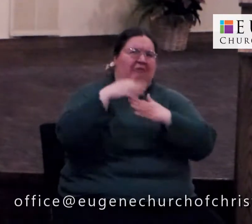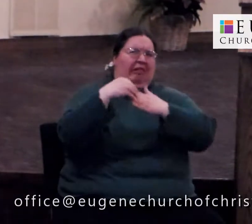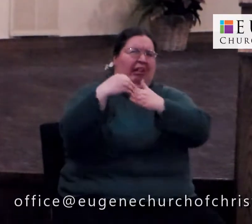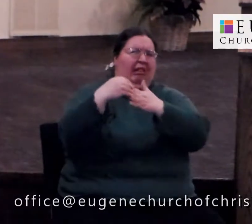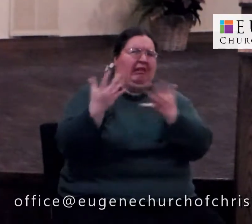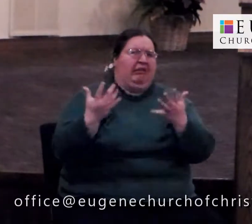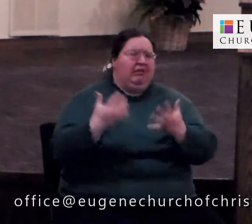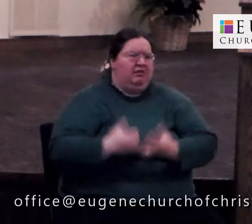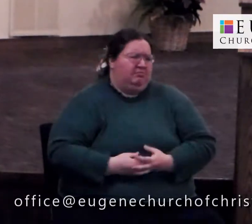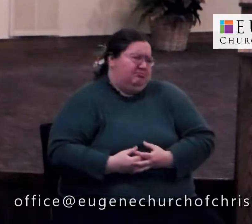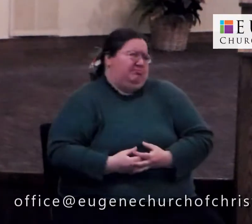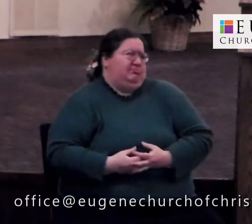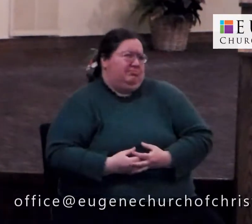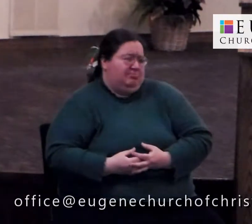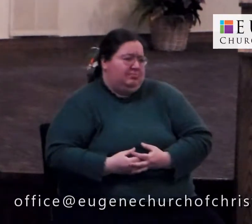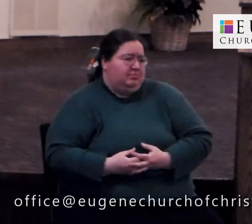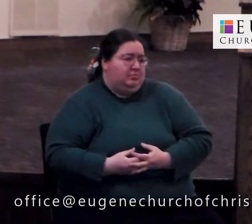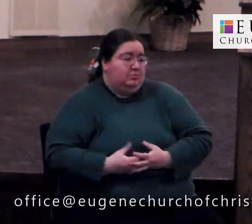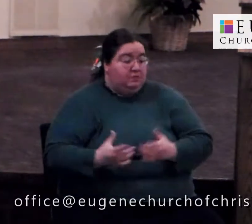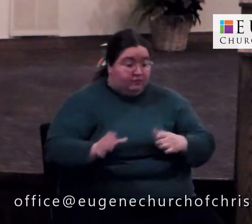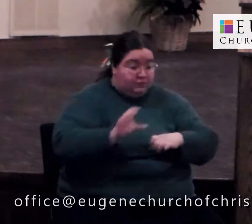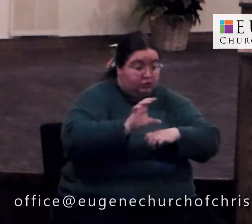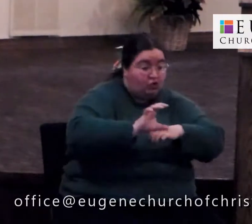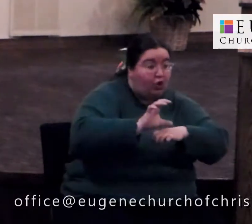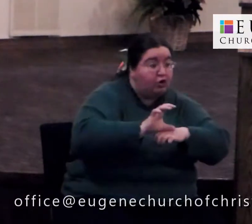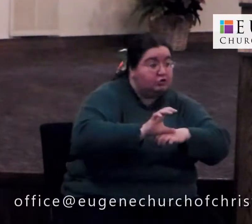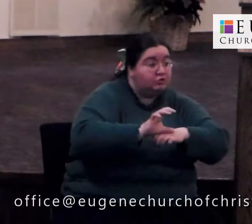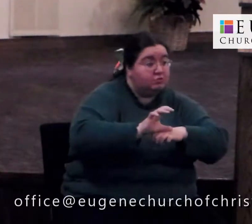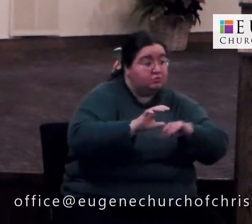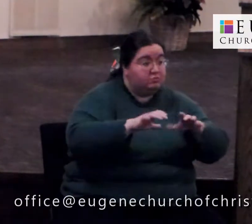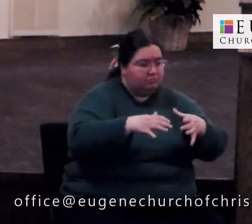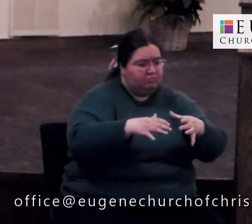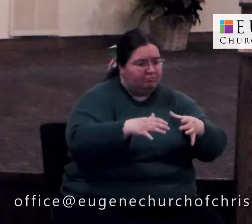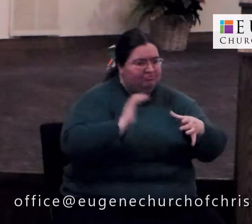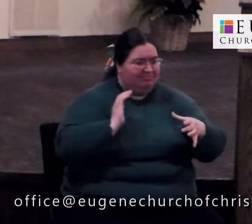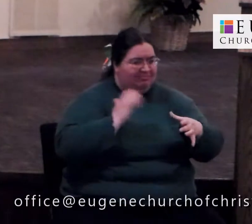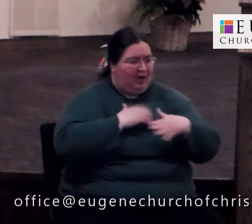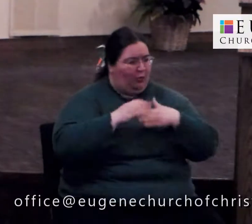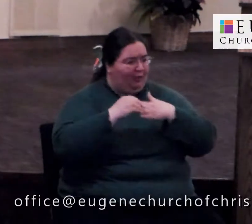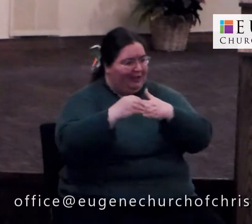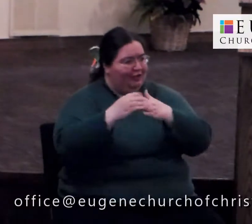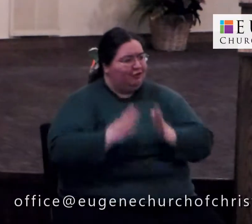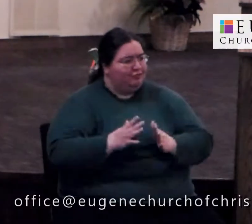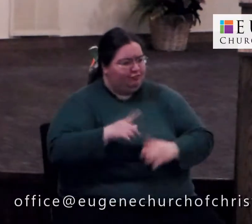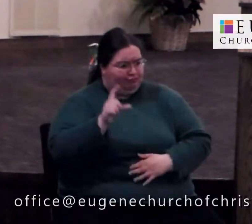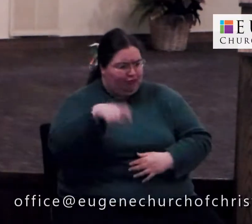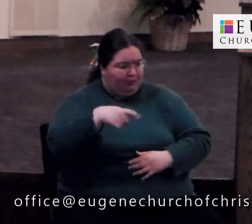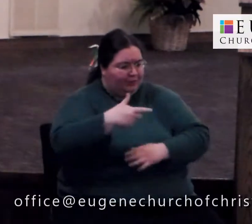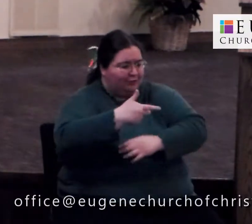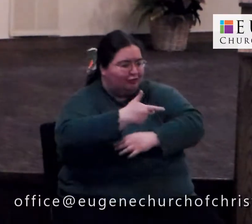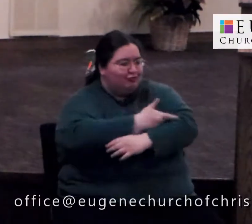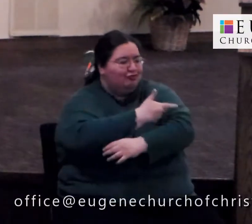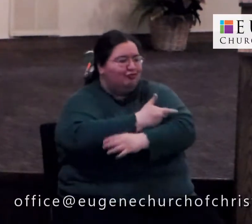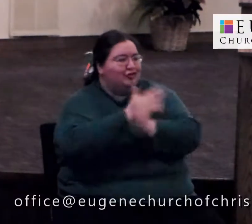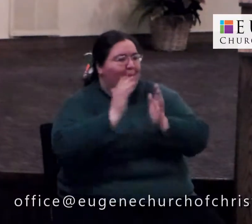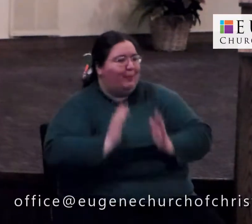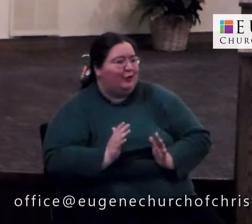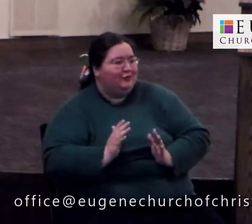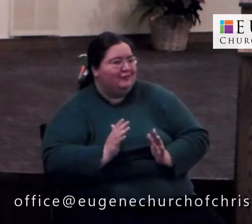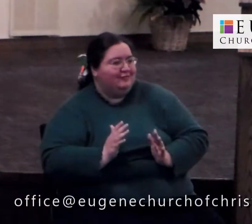church setting, this is exactly who our leaders are. Now, I told you last week about Denise and all the ways to make her life